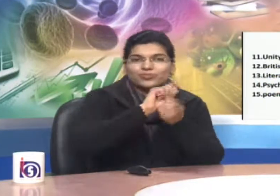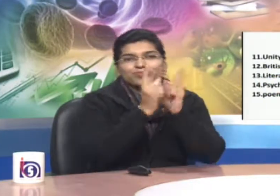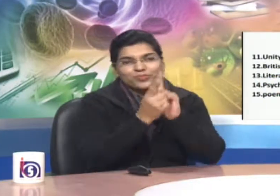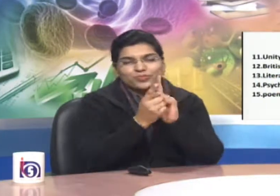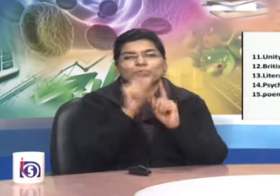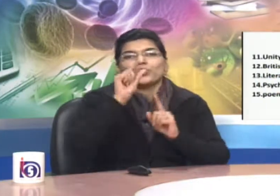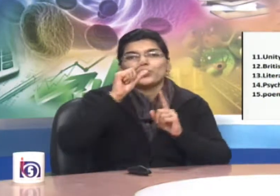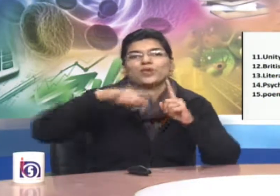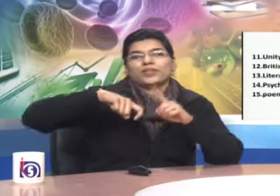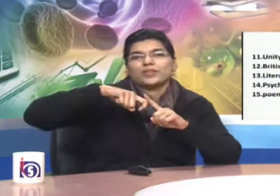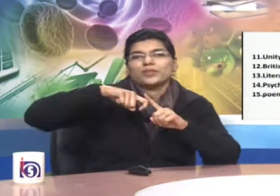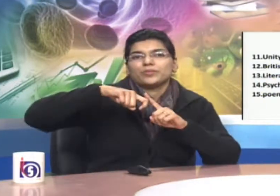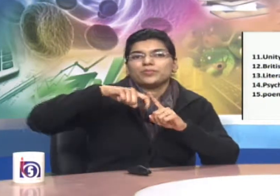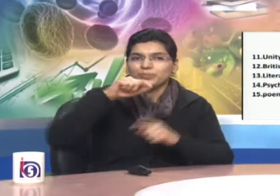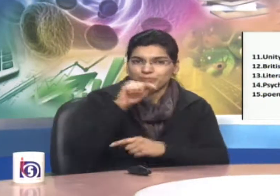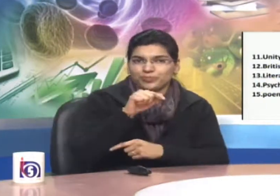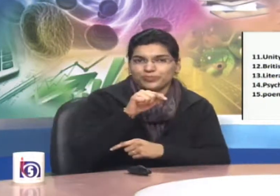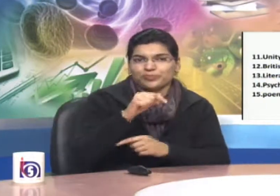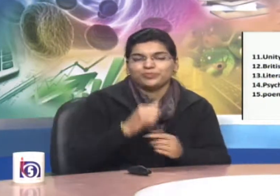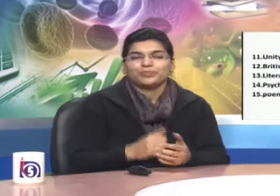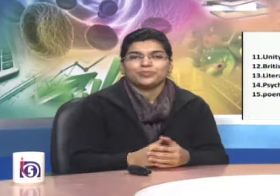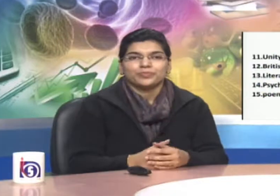to UK.